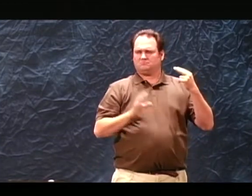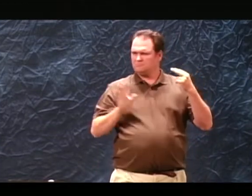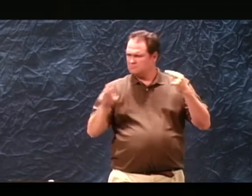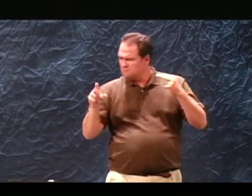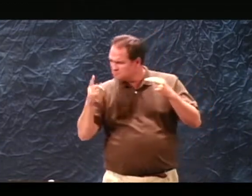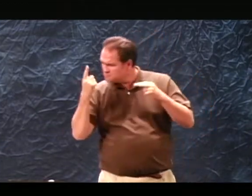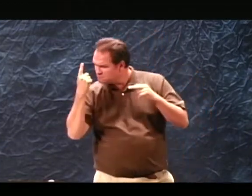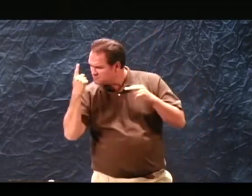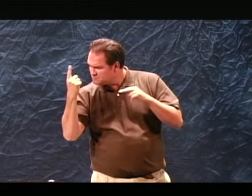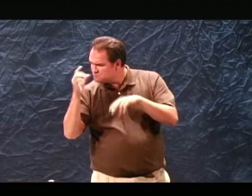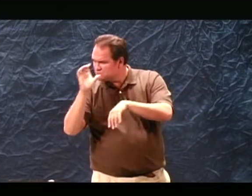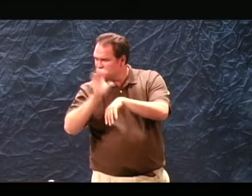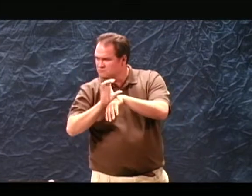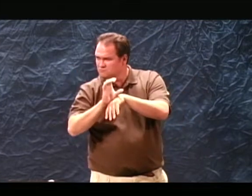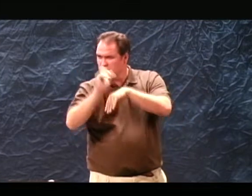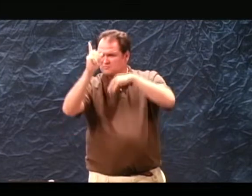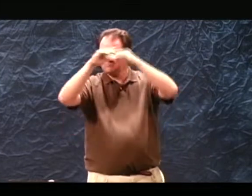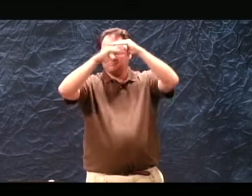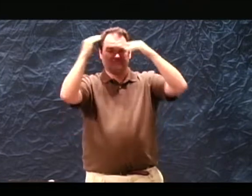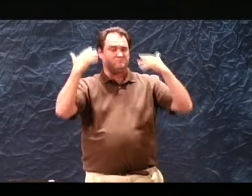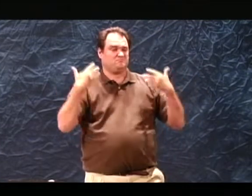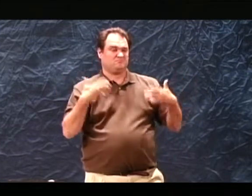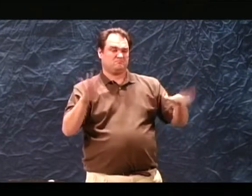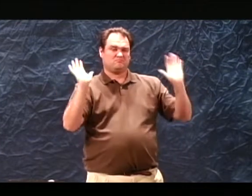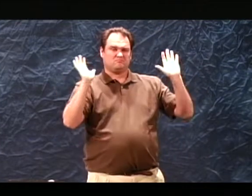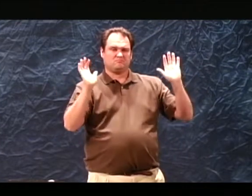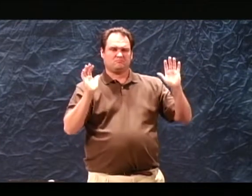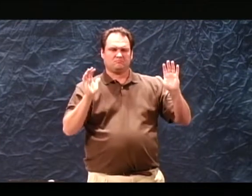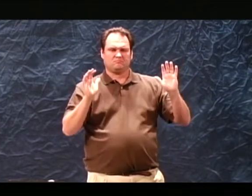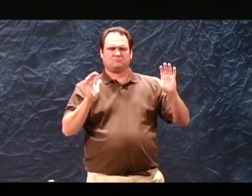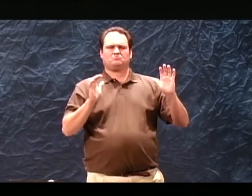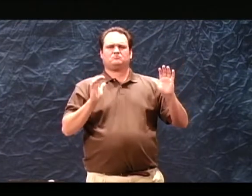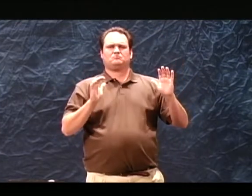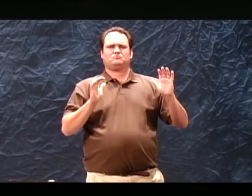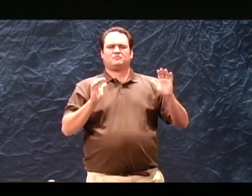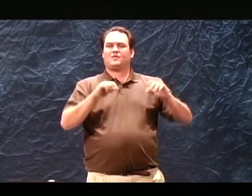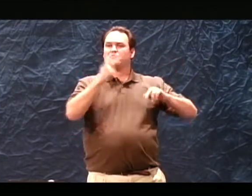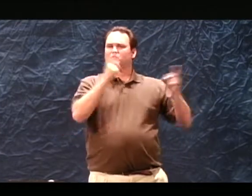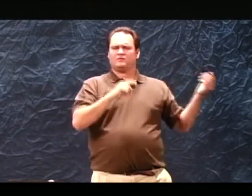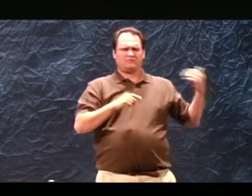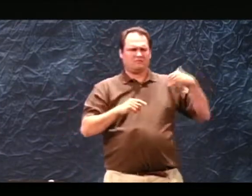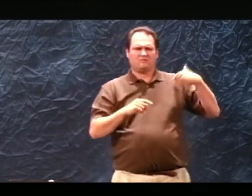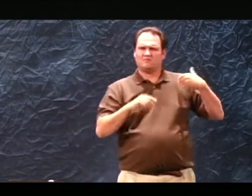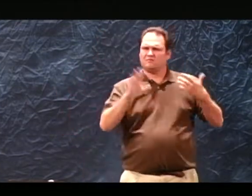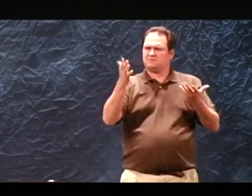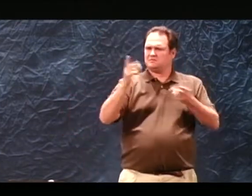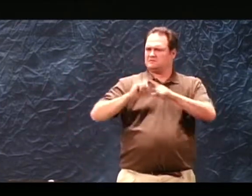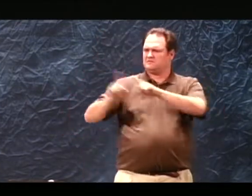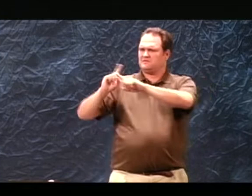but in heaven there will be only one church and he couldn't believe that